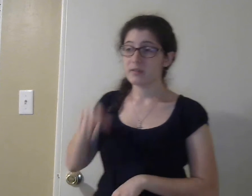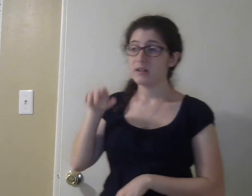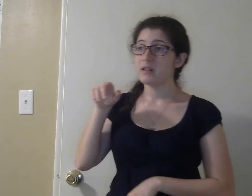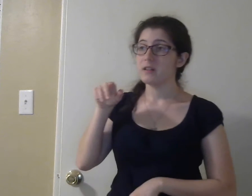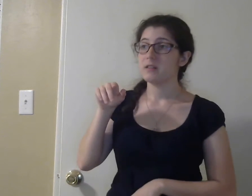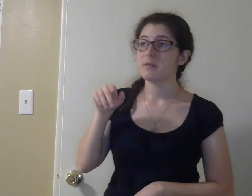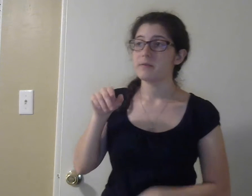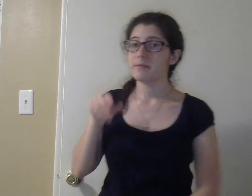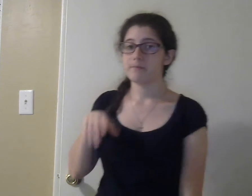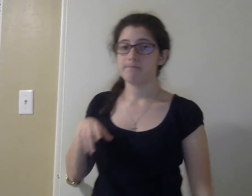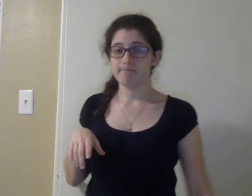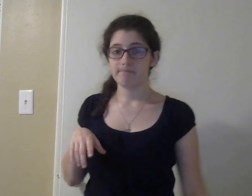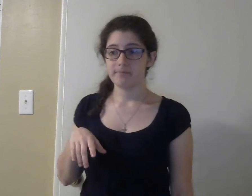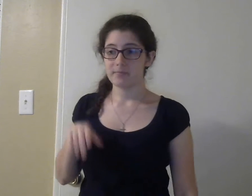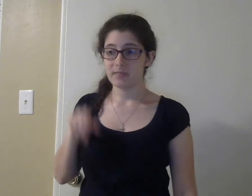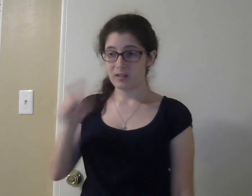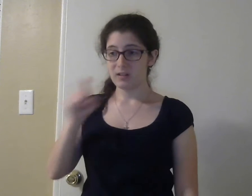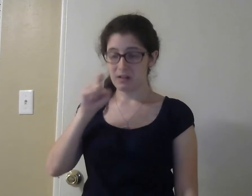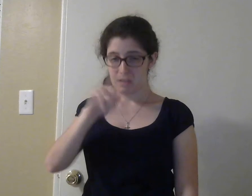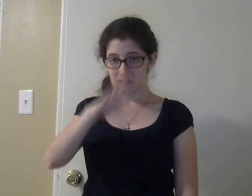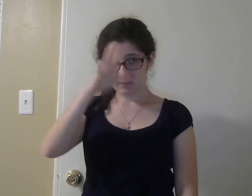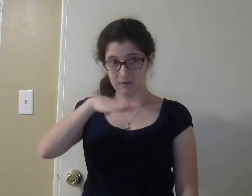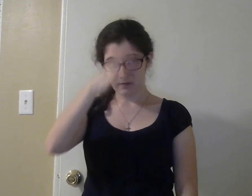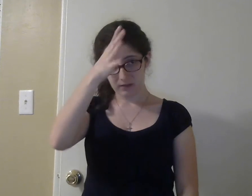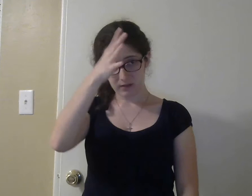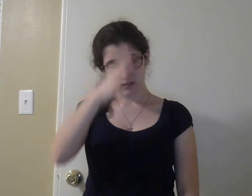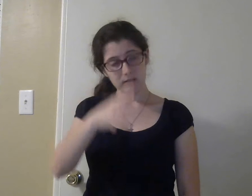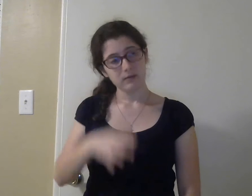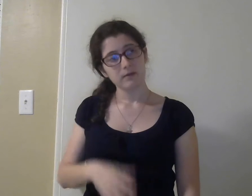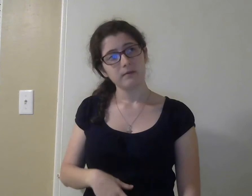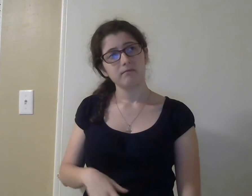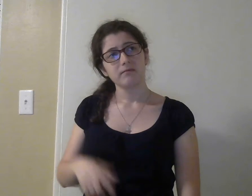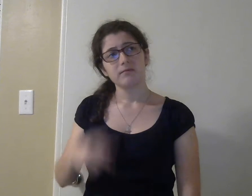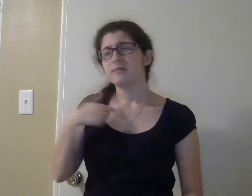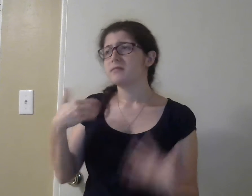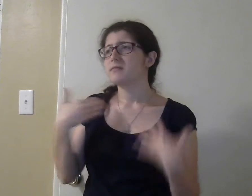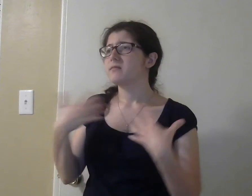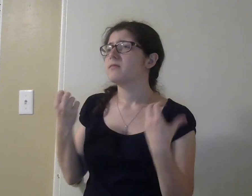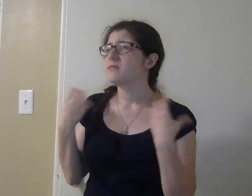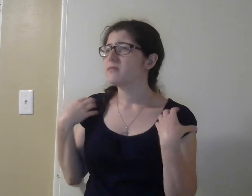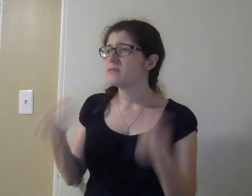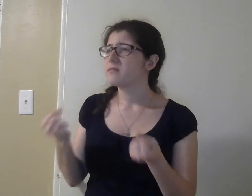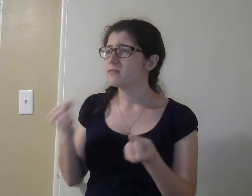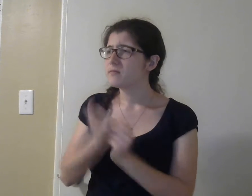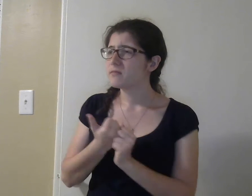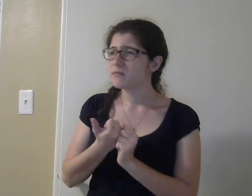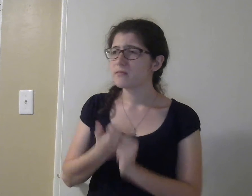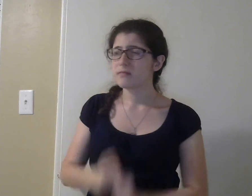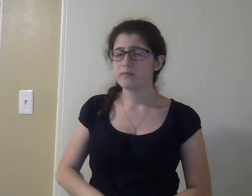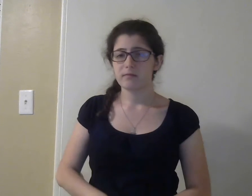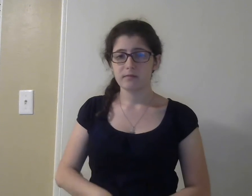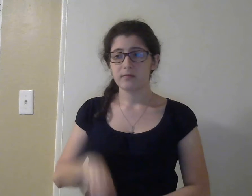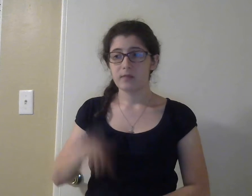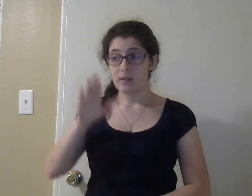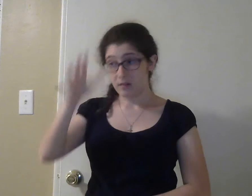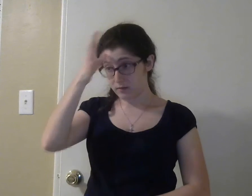strength? And the story is that her father said to her, when I send you on the train